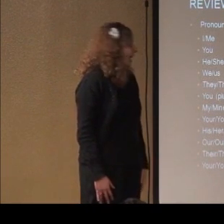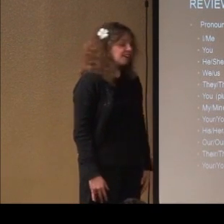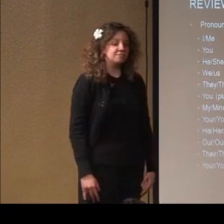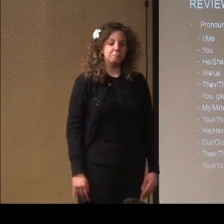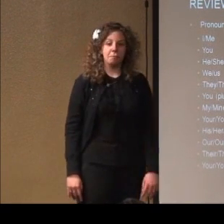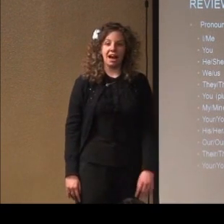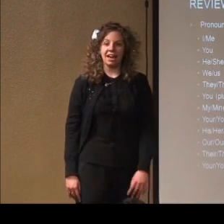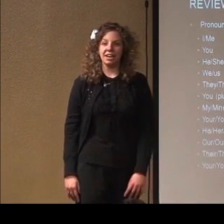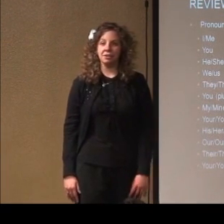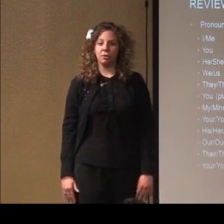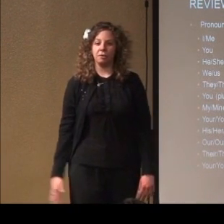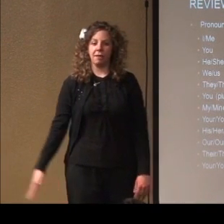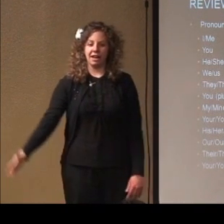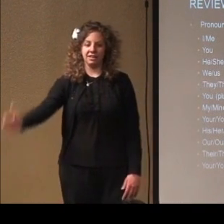have my or mine.